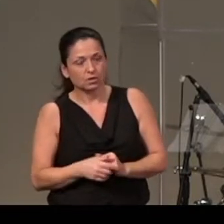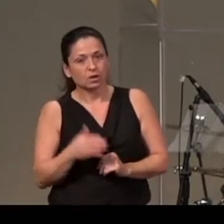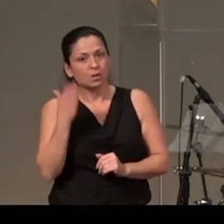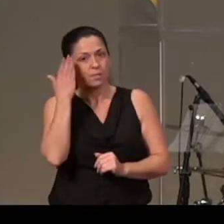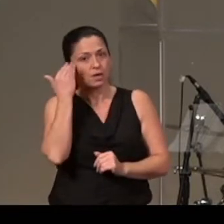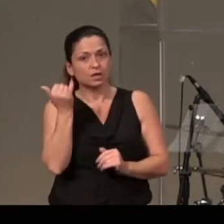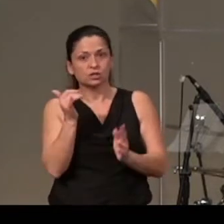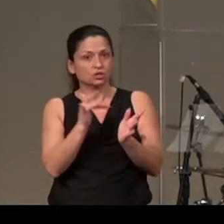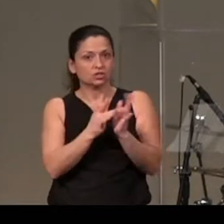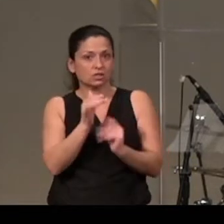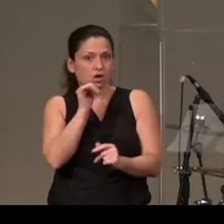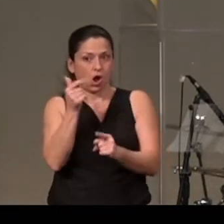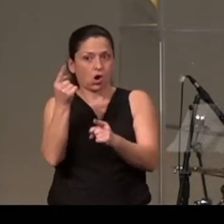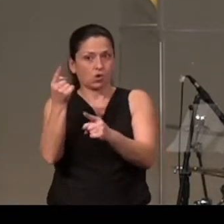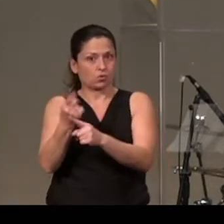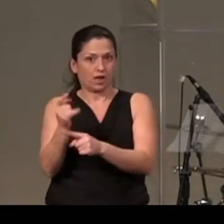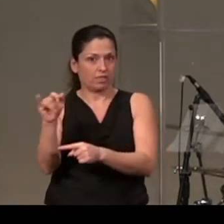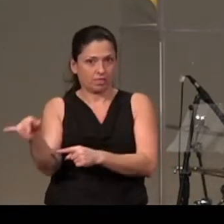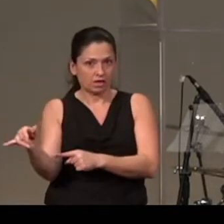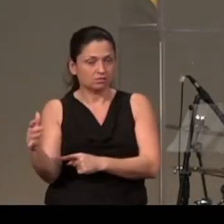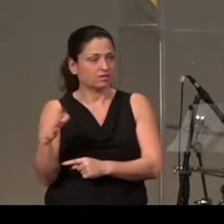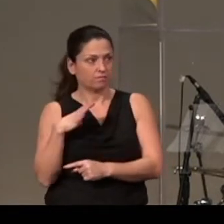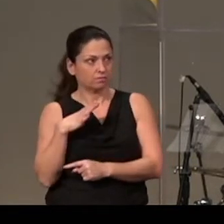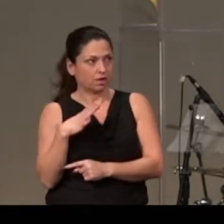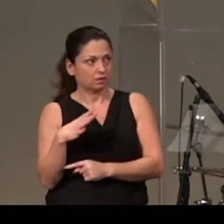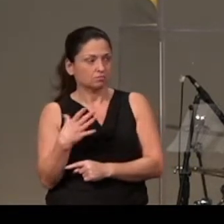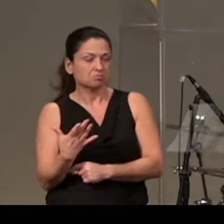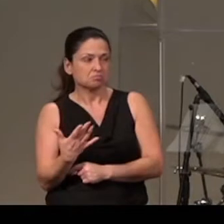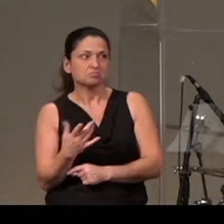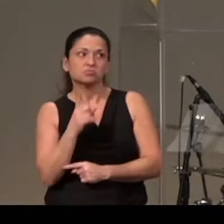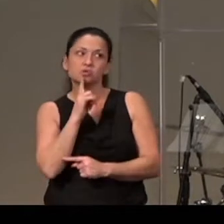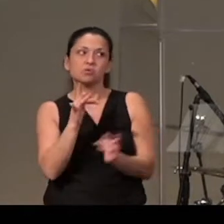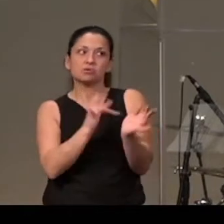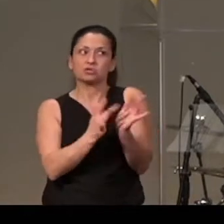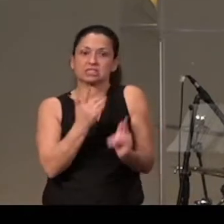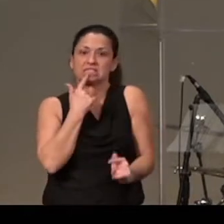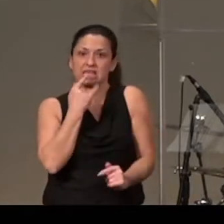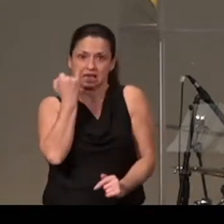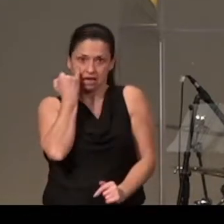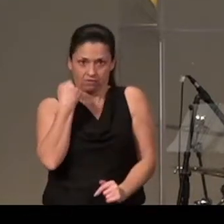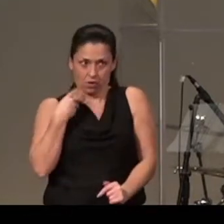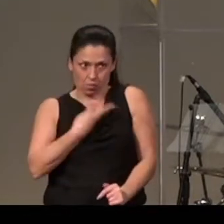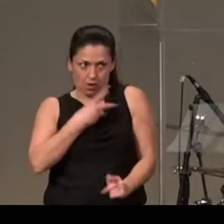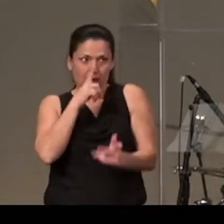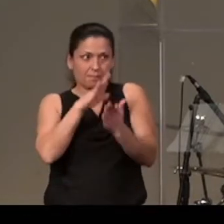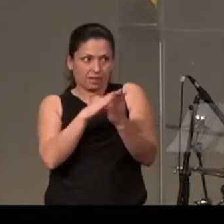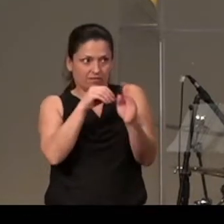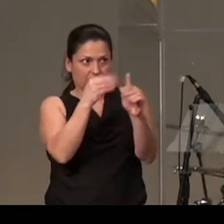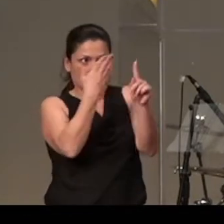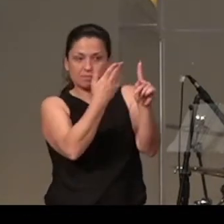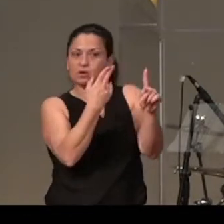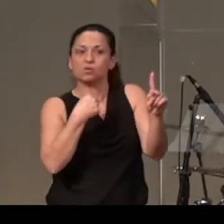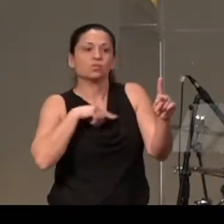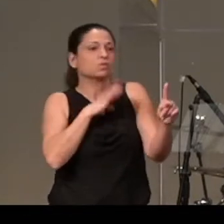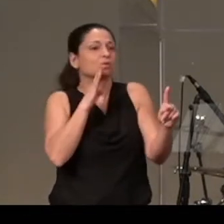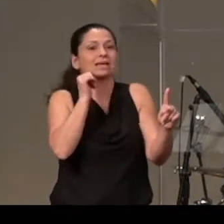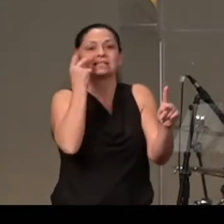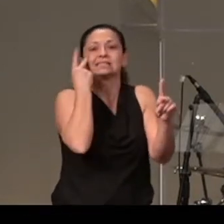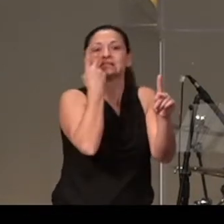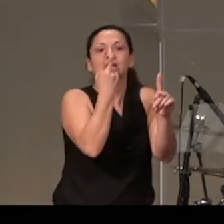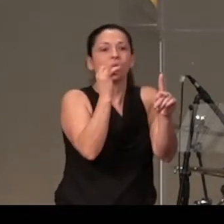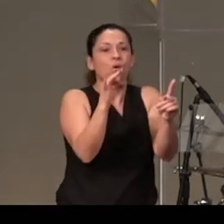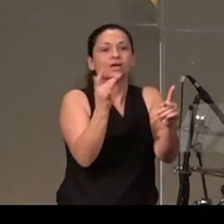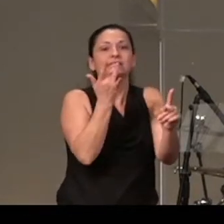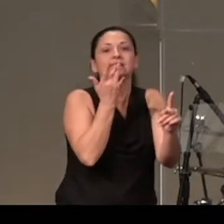them. So, Jesus says that if we believe in him, we'll not see or taste death.